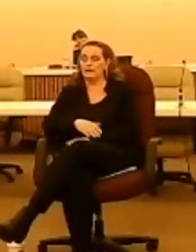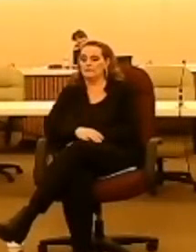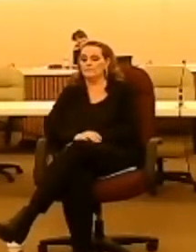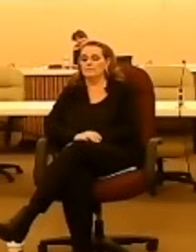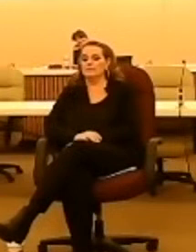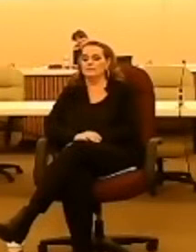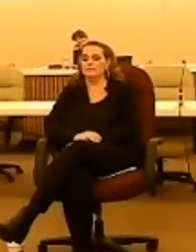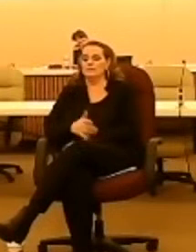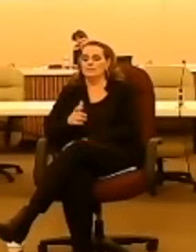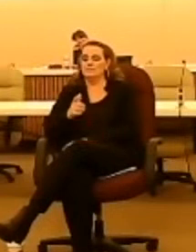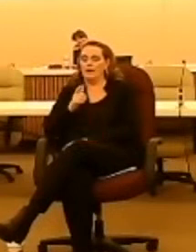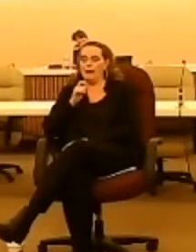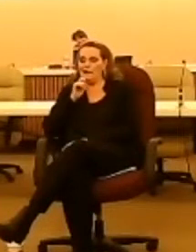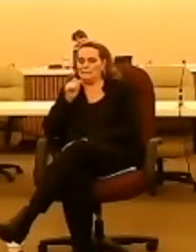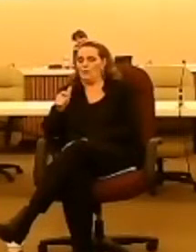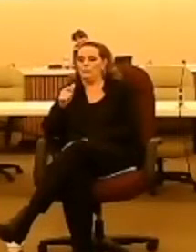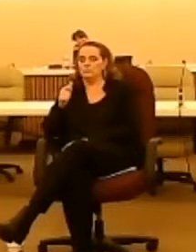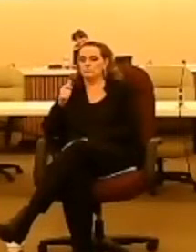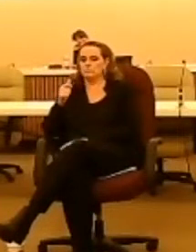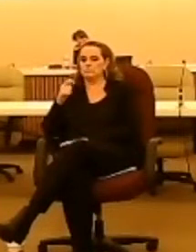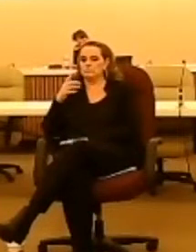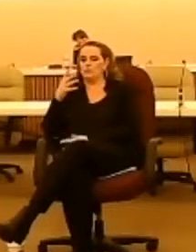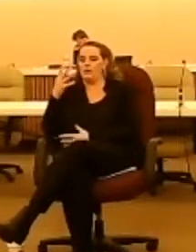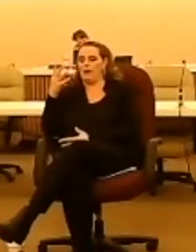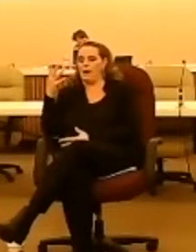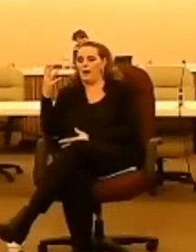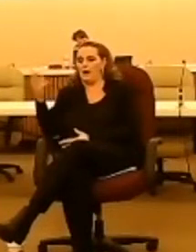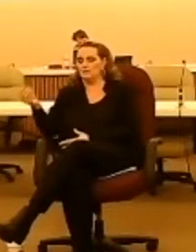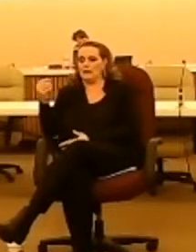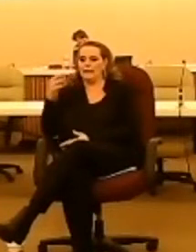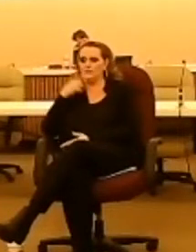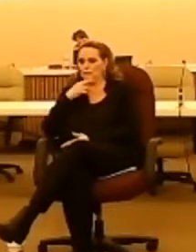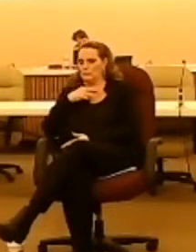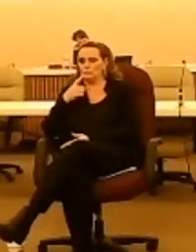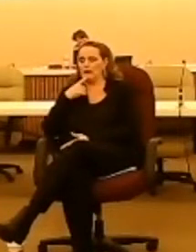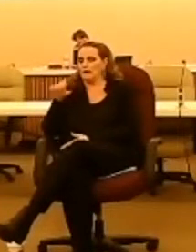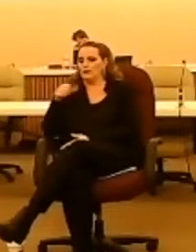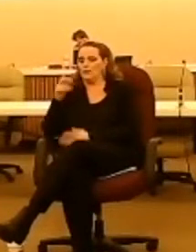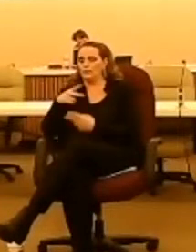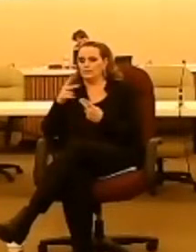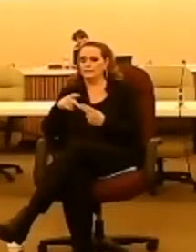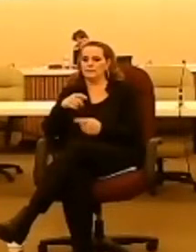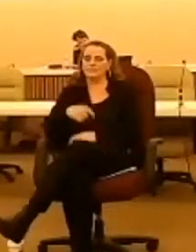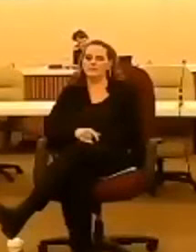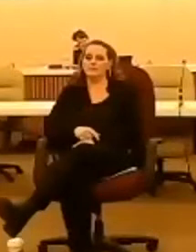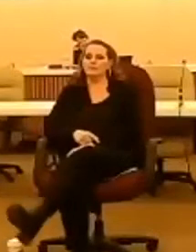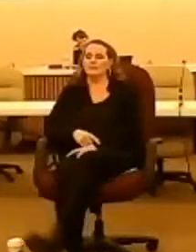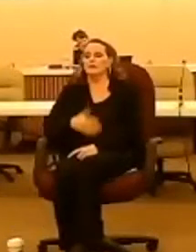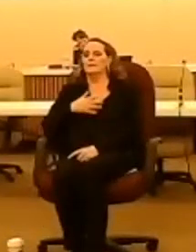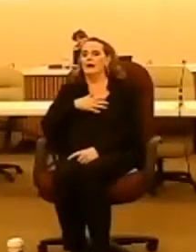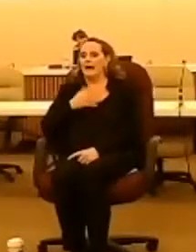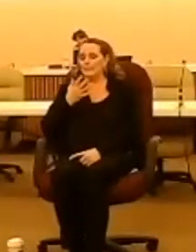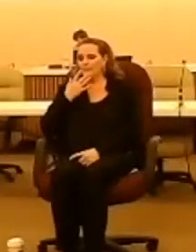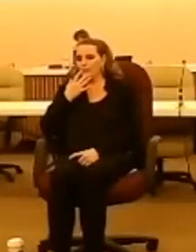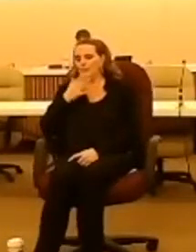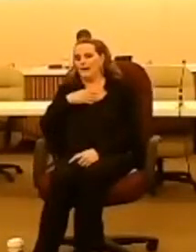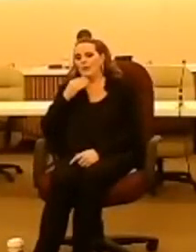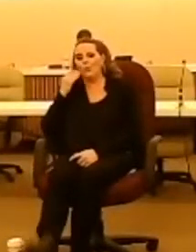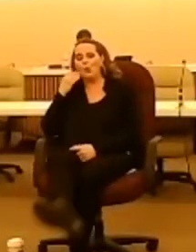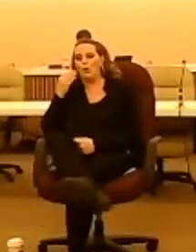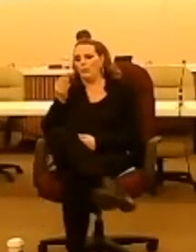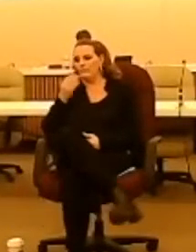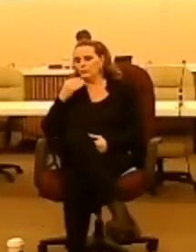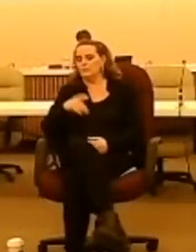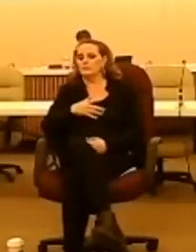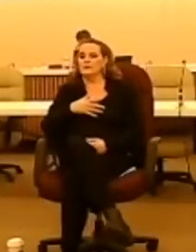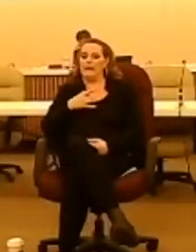outside even eating from in restaurant in any places, you know. I just like my home food, you know. I don't like